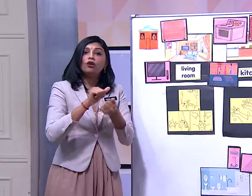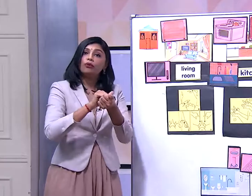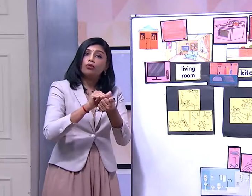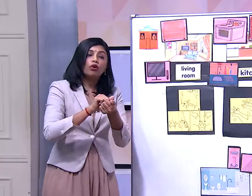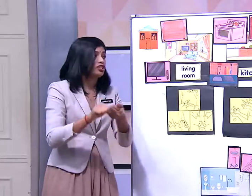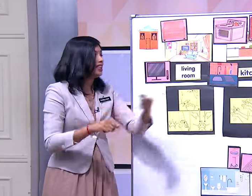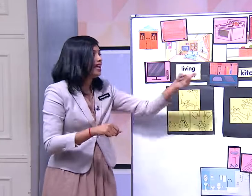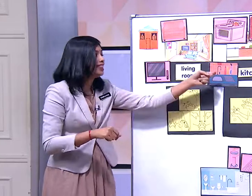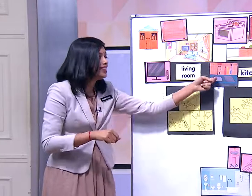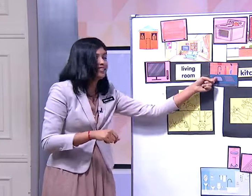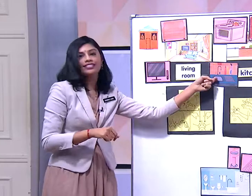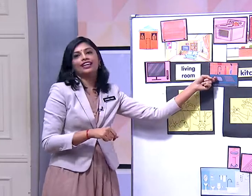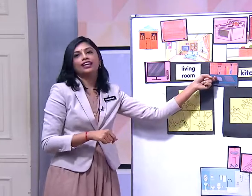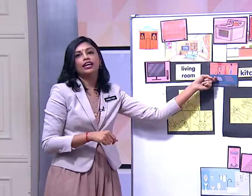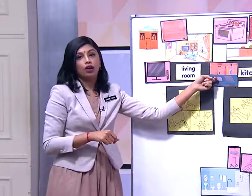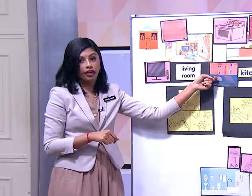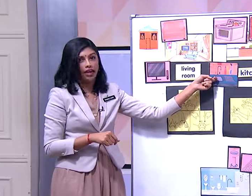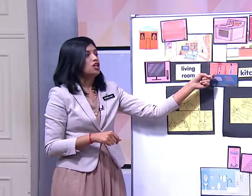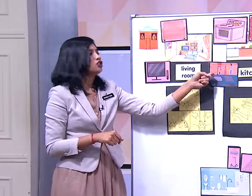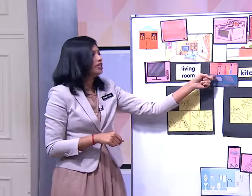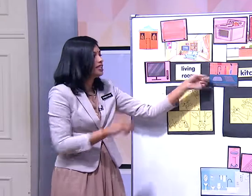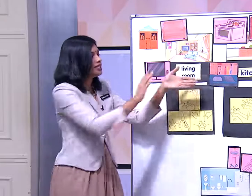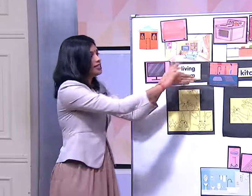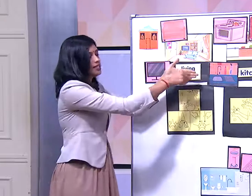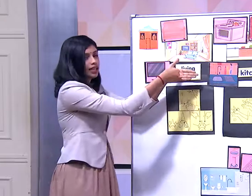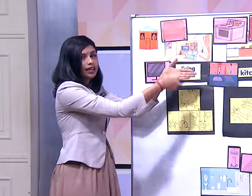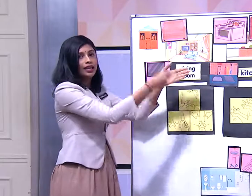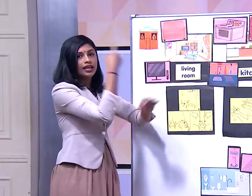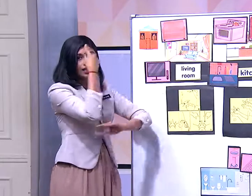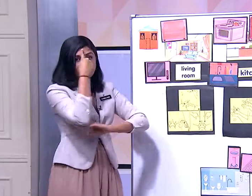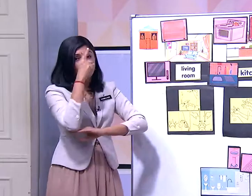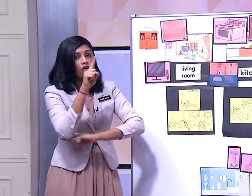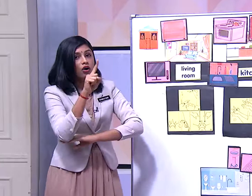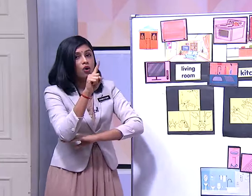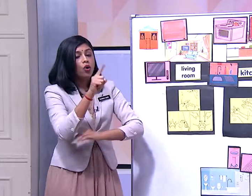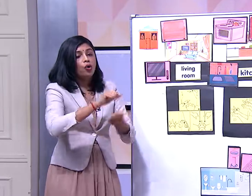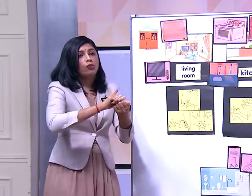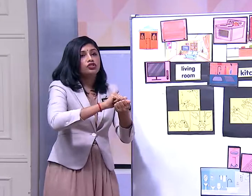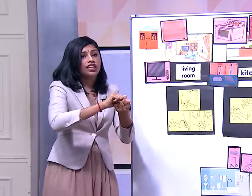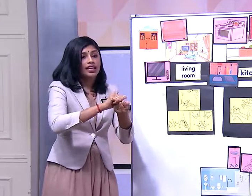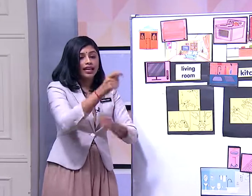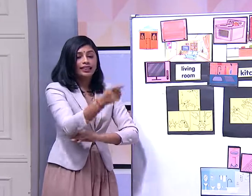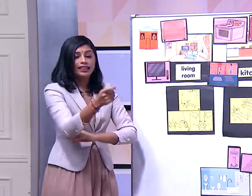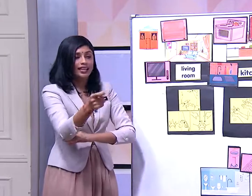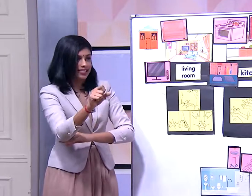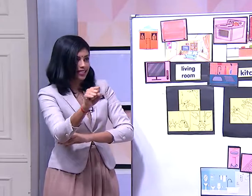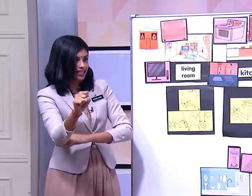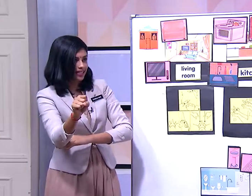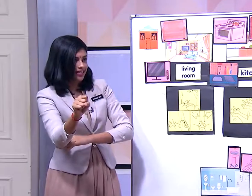will wash in this sink. Okay, so this sink is for washing things. Things like